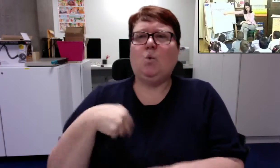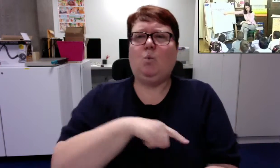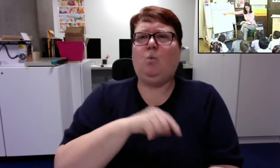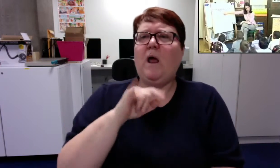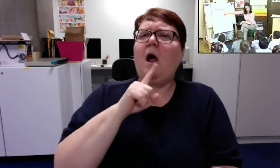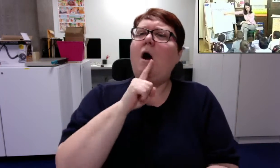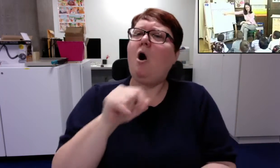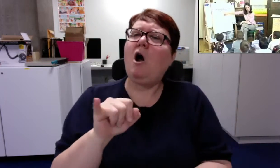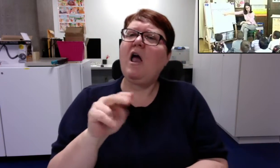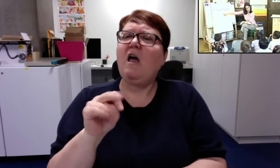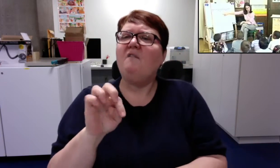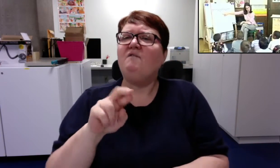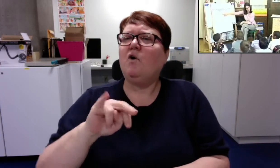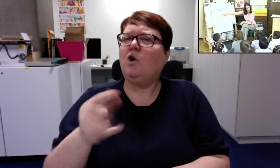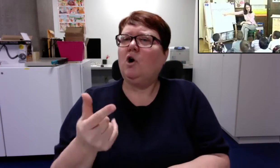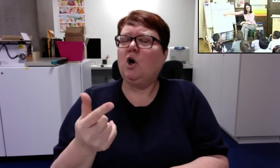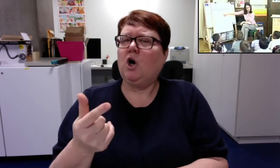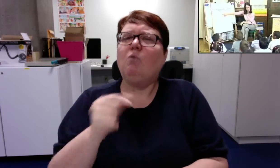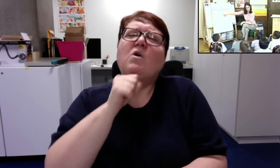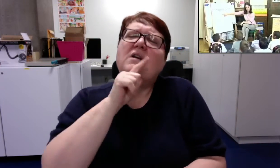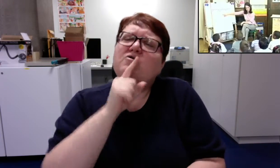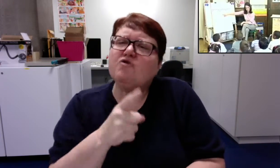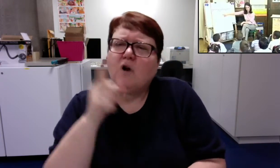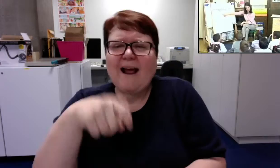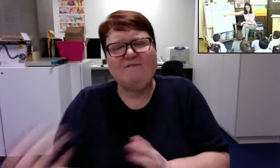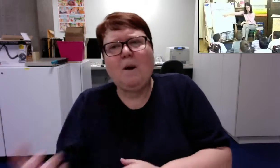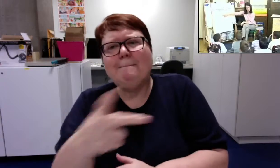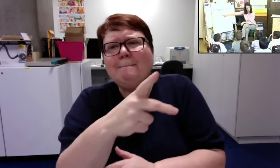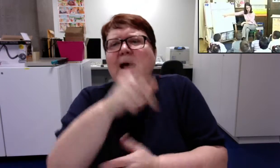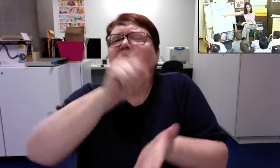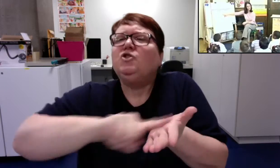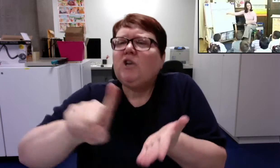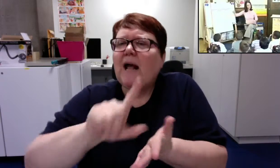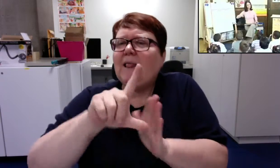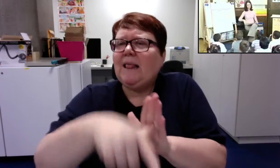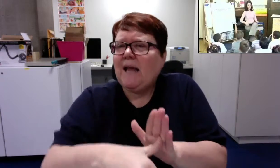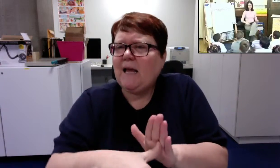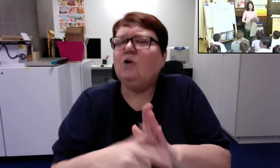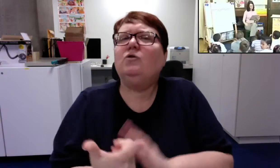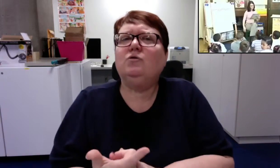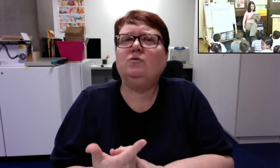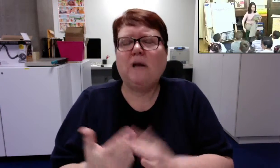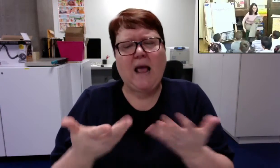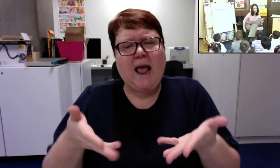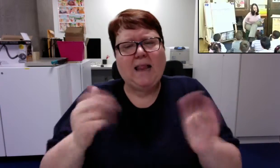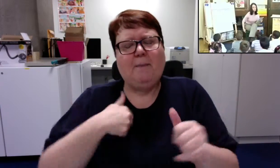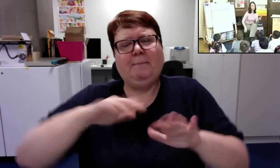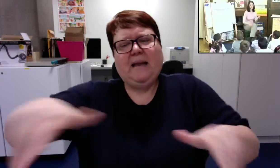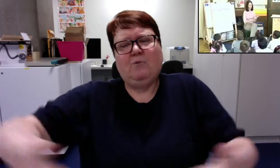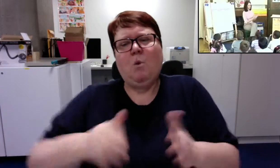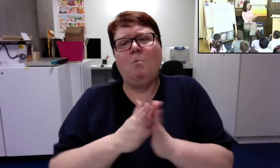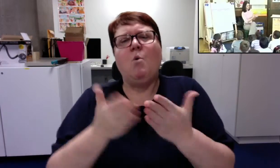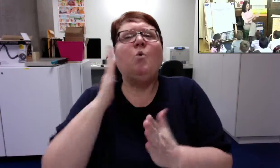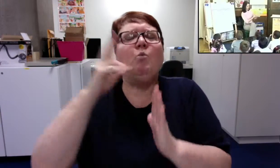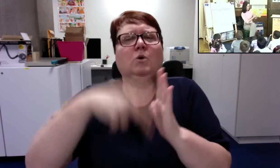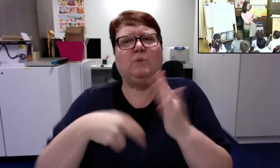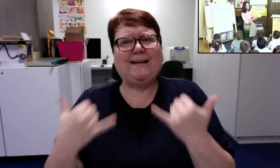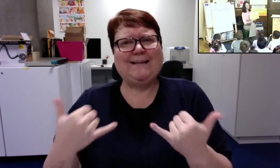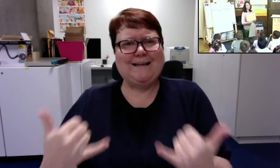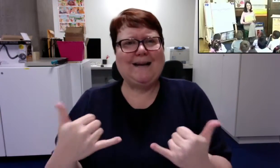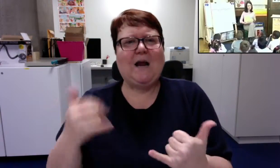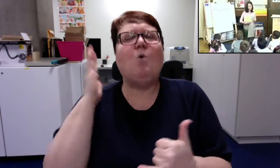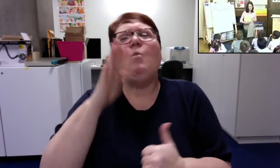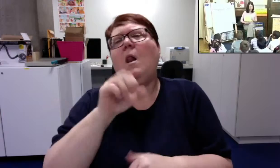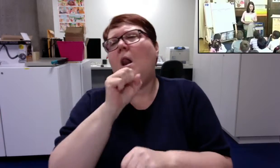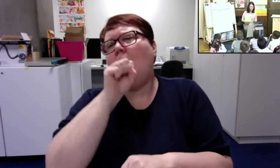inferring. We're not sure. We'll have to go back and check later. Okay, let me introduce you to the book we're going to read today. You're